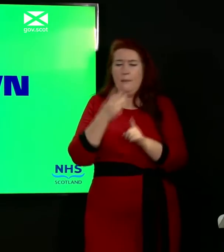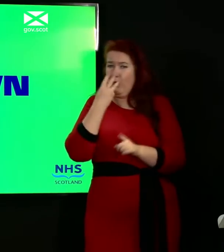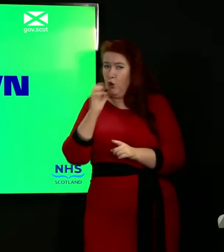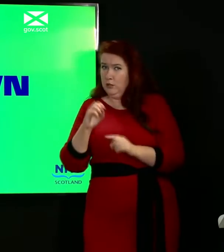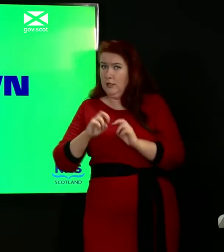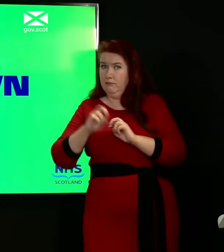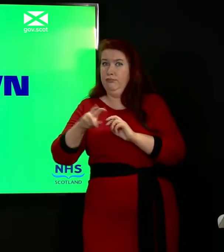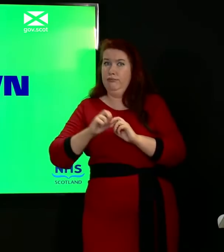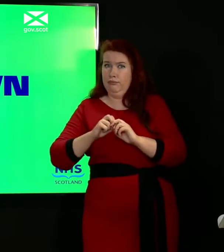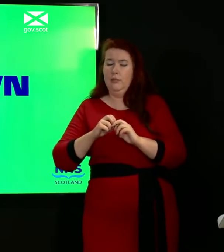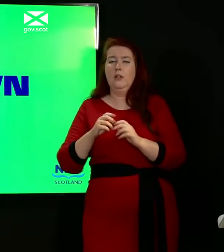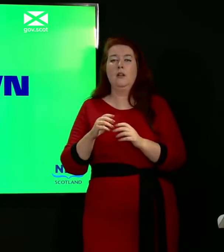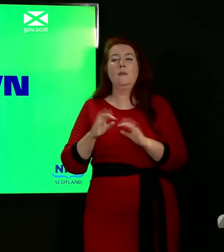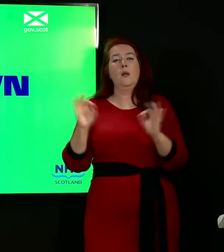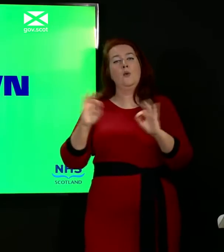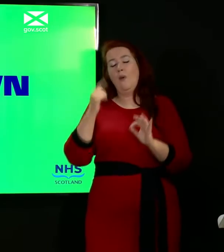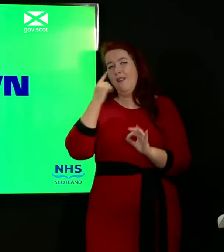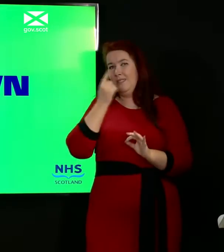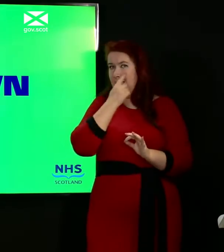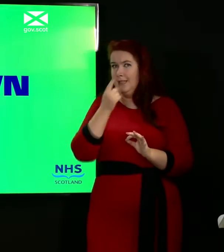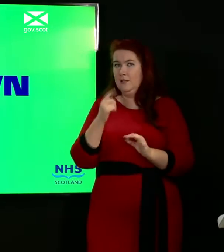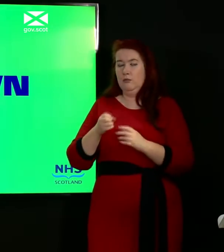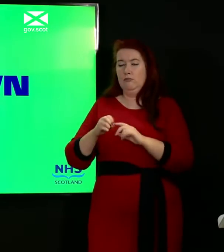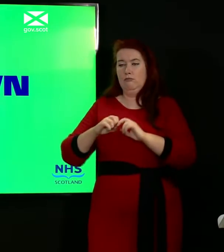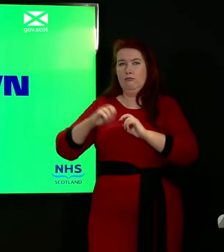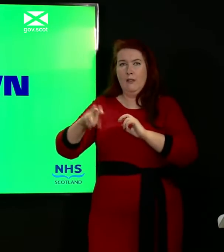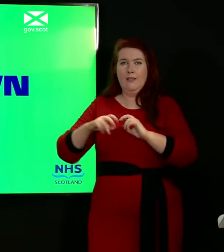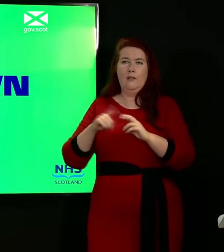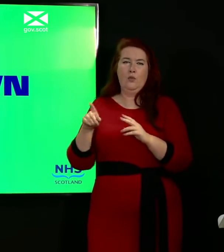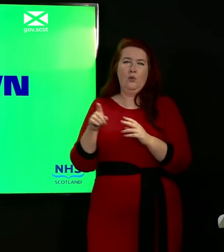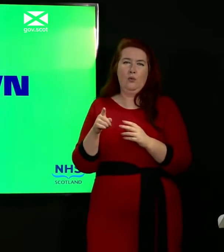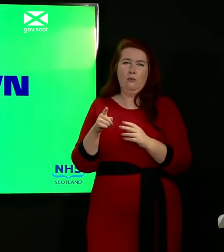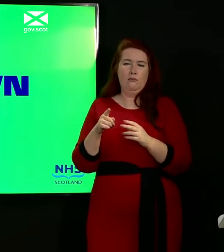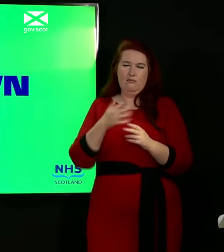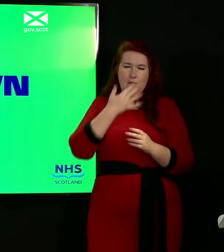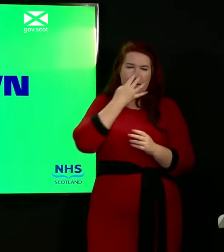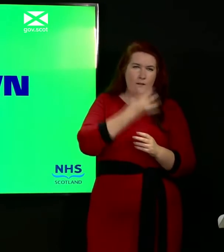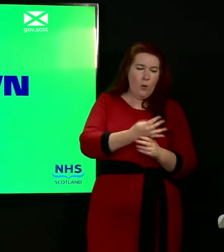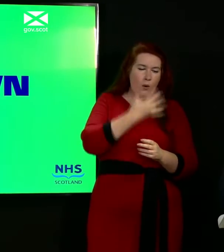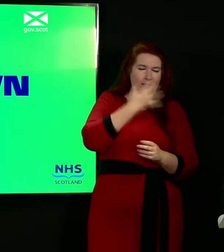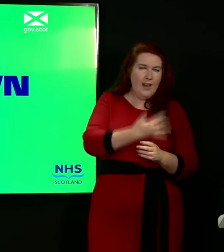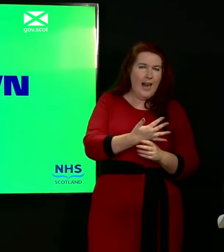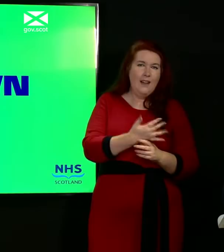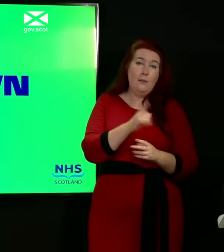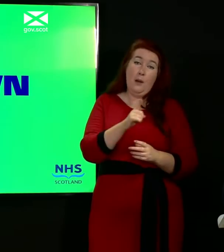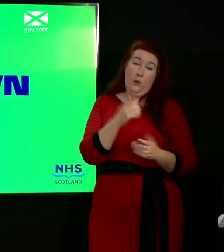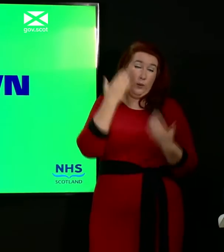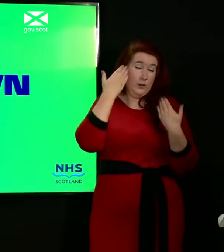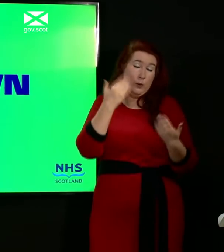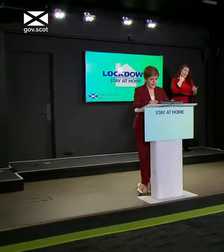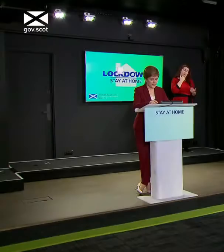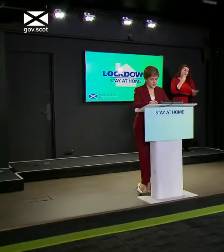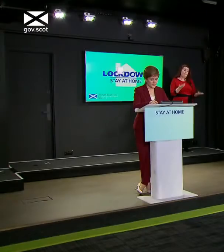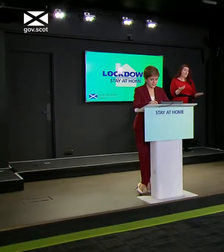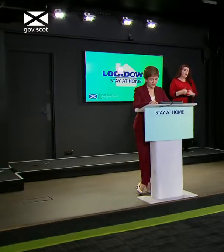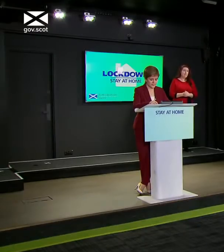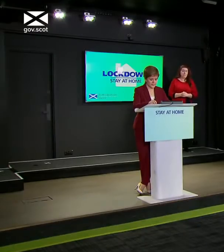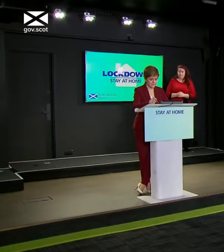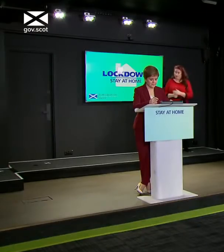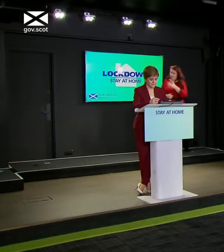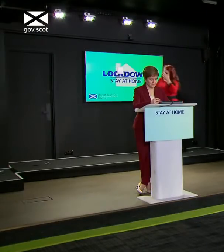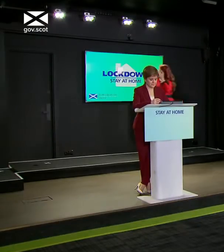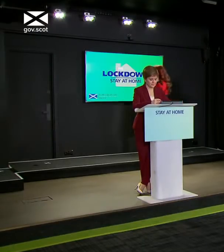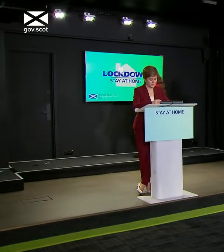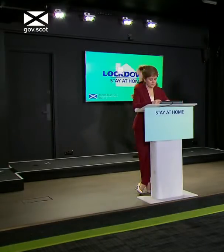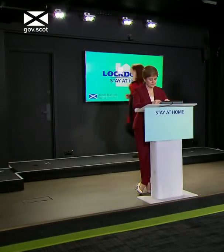no evidence that it transmits more easily if you're in 4, 5 in nursery school, but we simply don't know enough yet. Tom Eden from